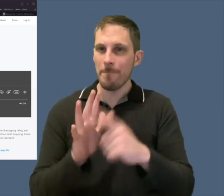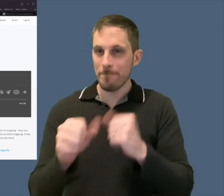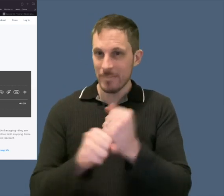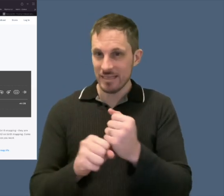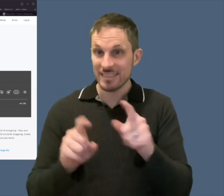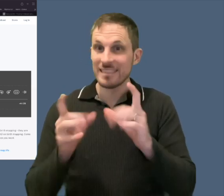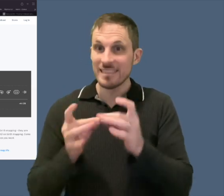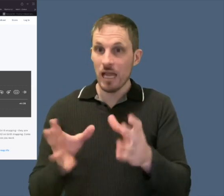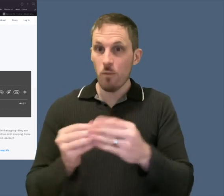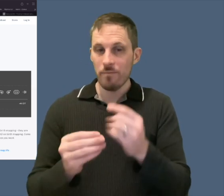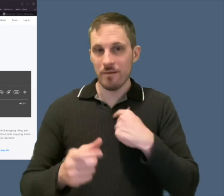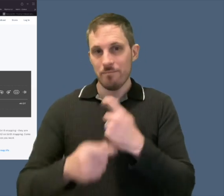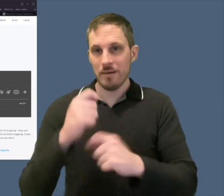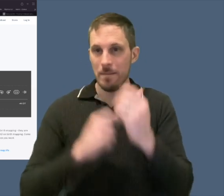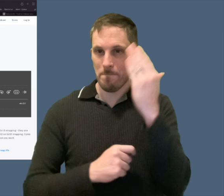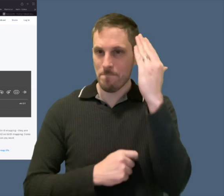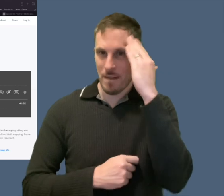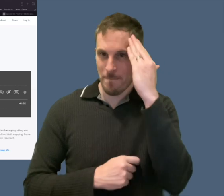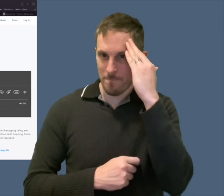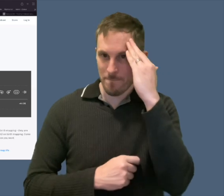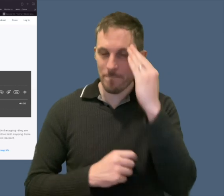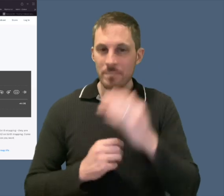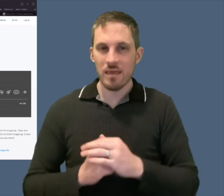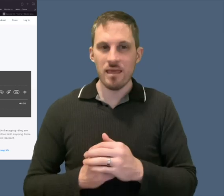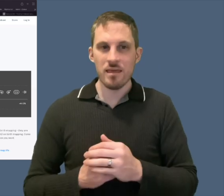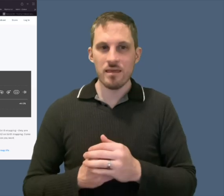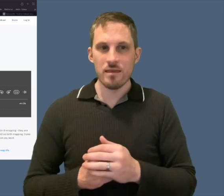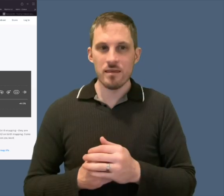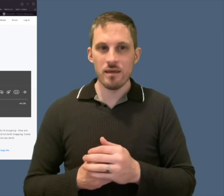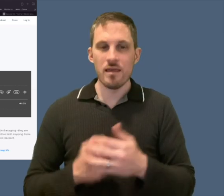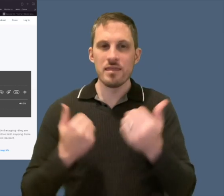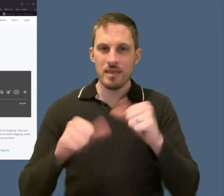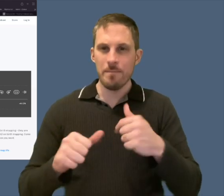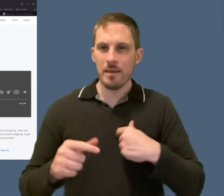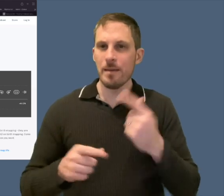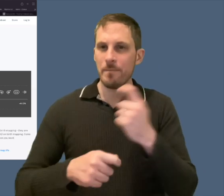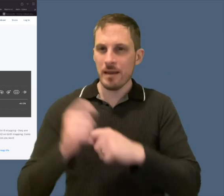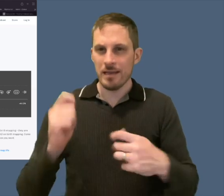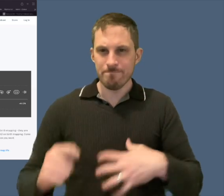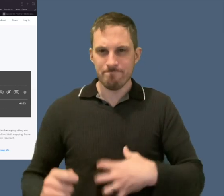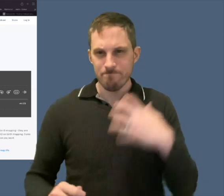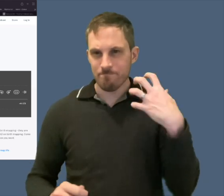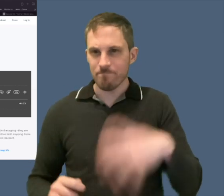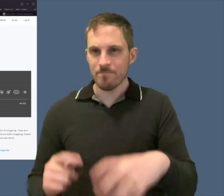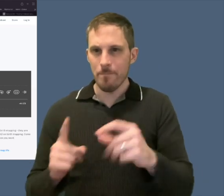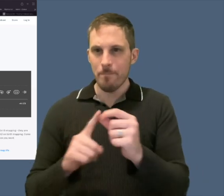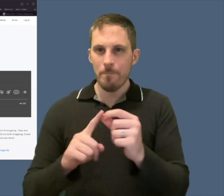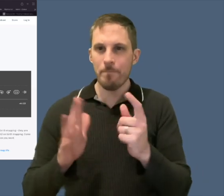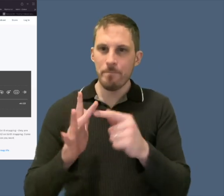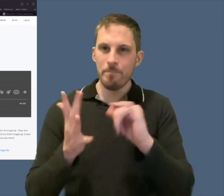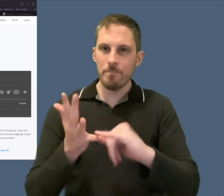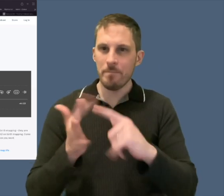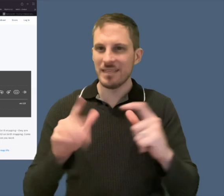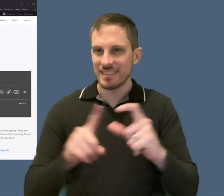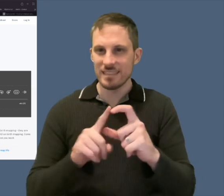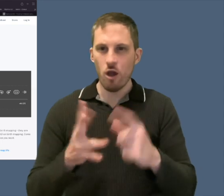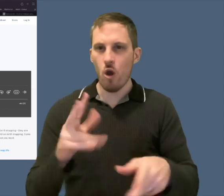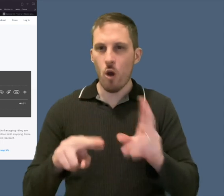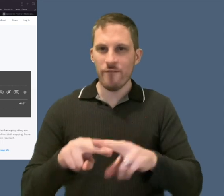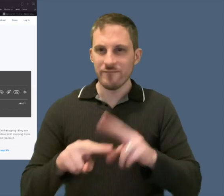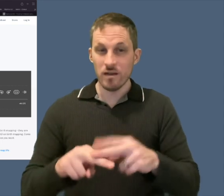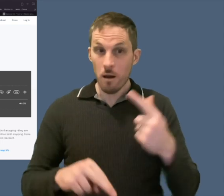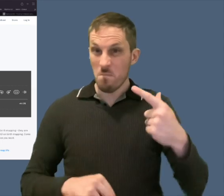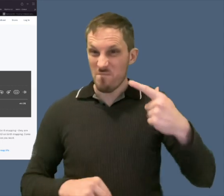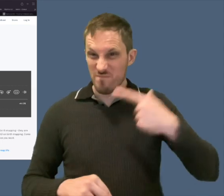with a capital M and then became pissed off with a capital P because we were just not